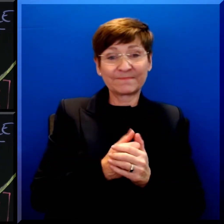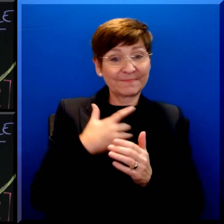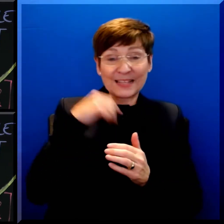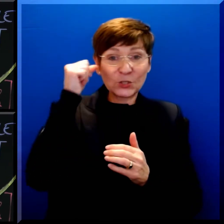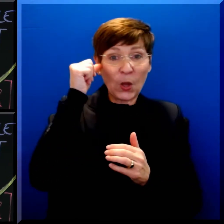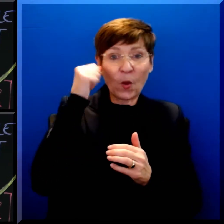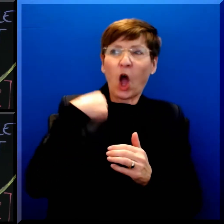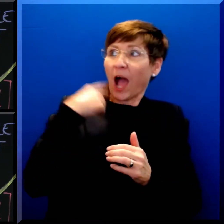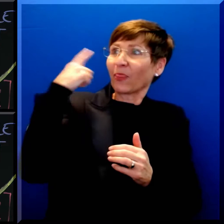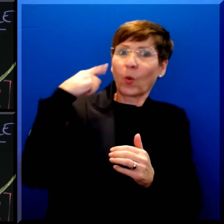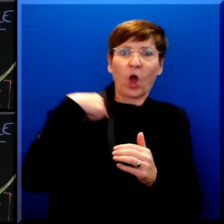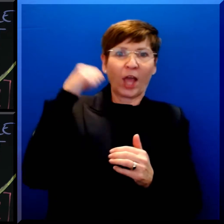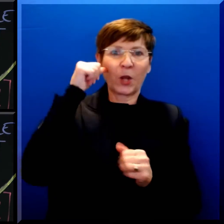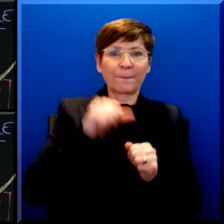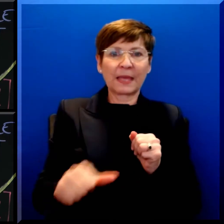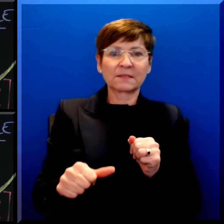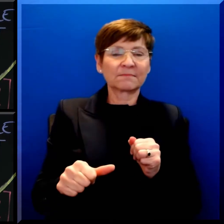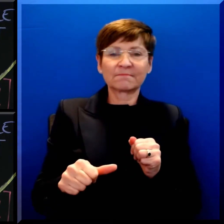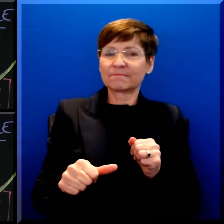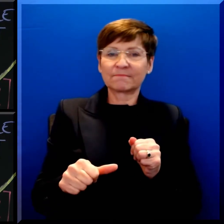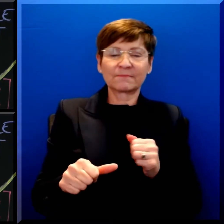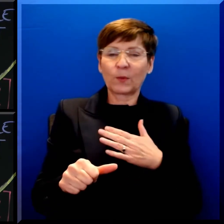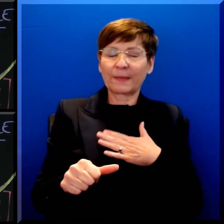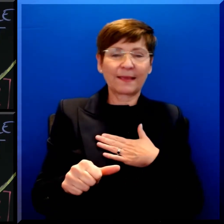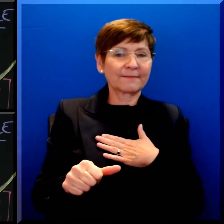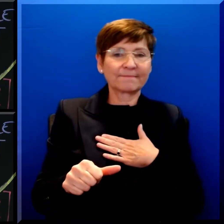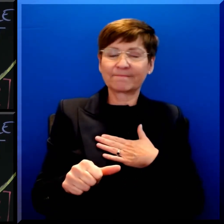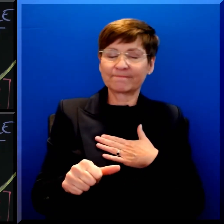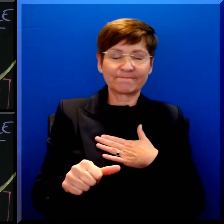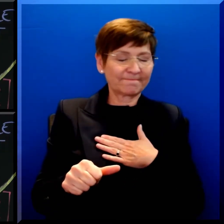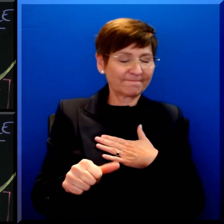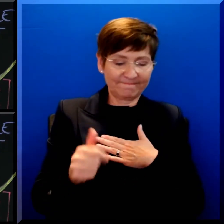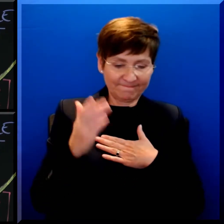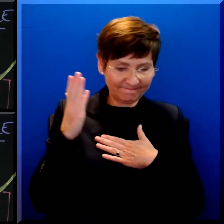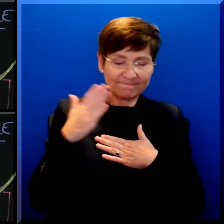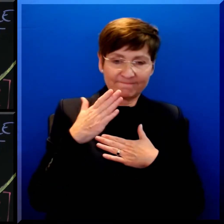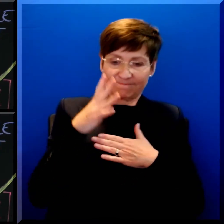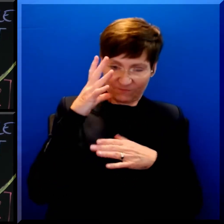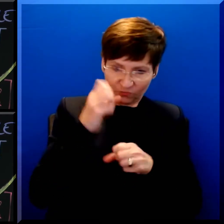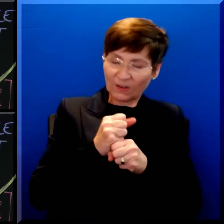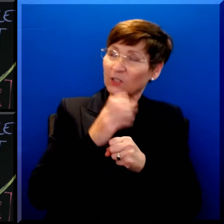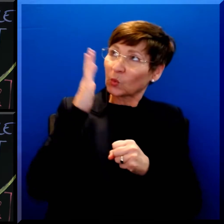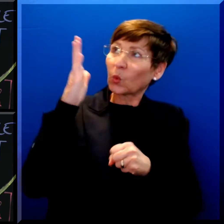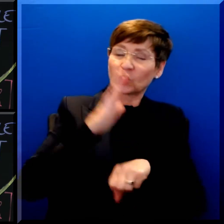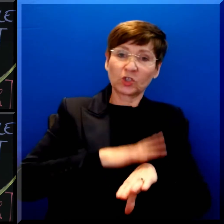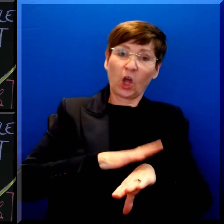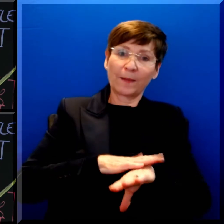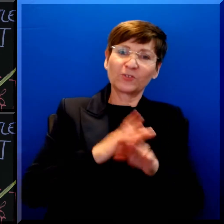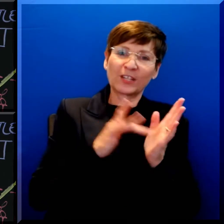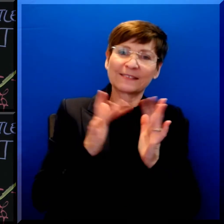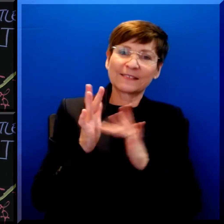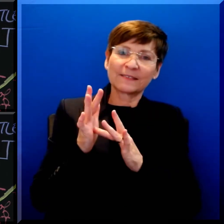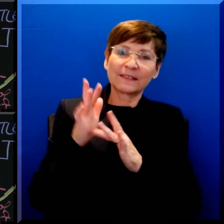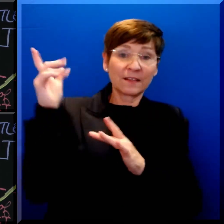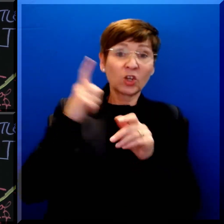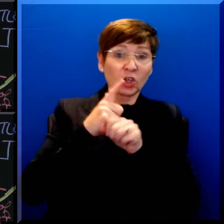God, I assumed I knew what was best, but I'm laying that burden down so I can embrace patience. Jesus, I trust your timing. You know what God says? He